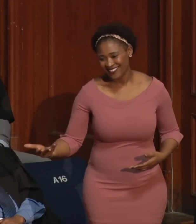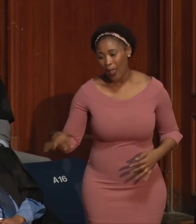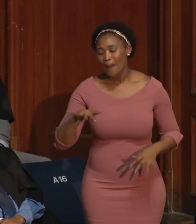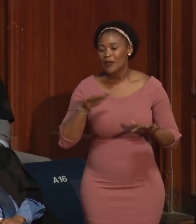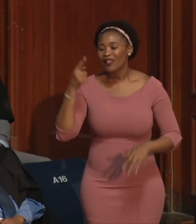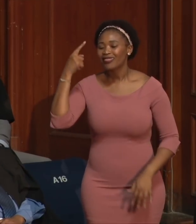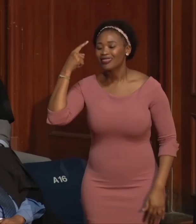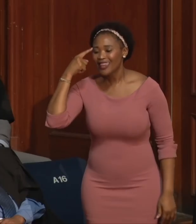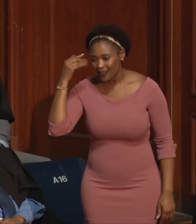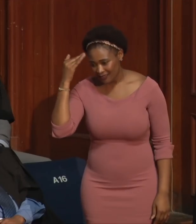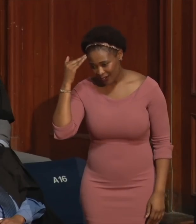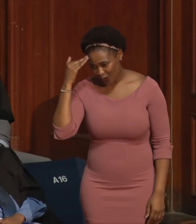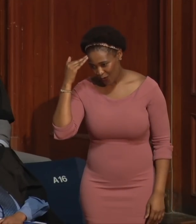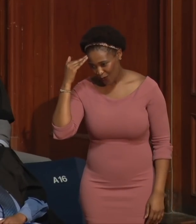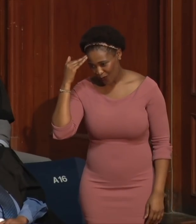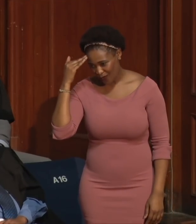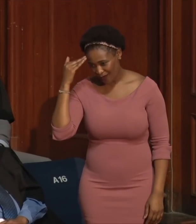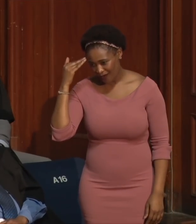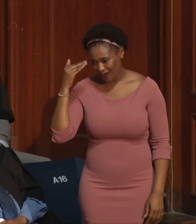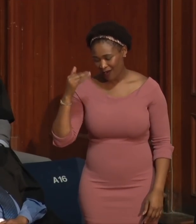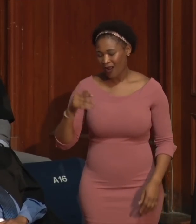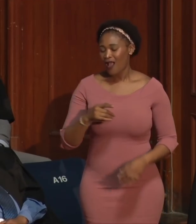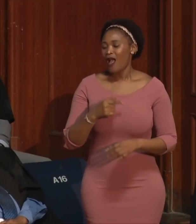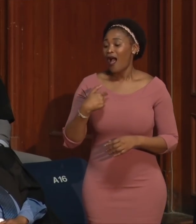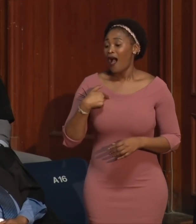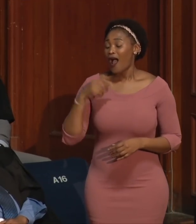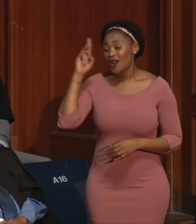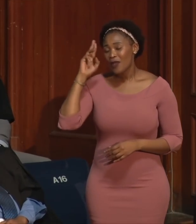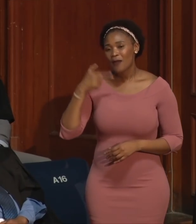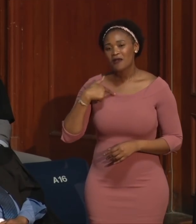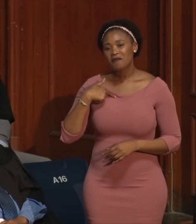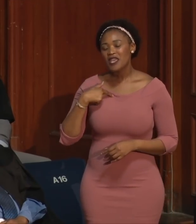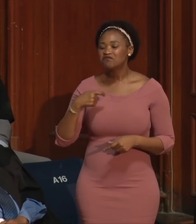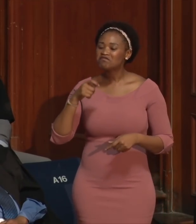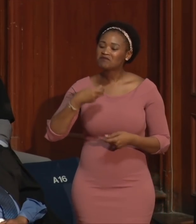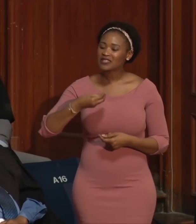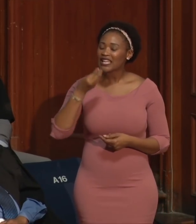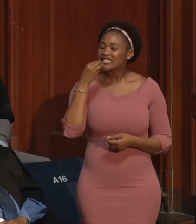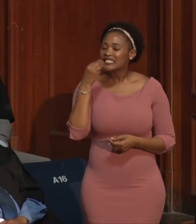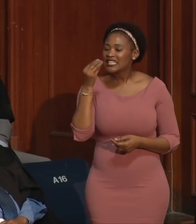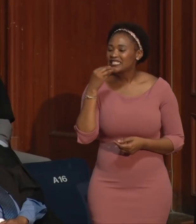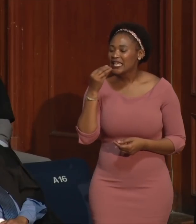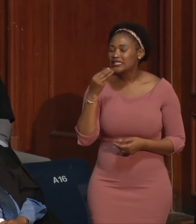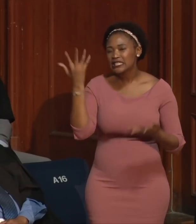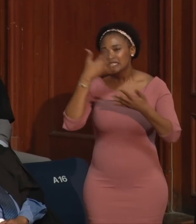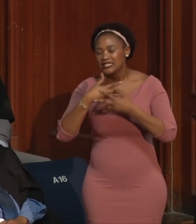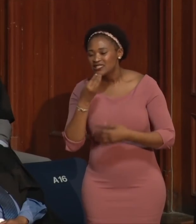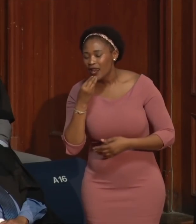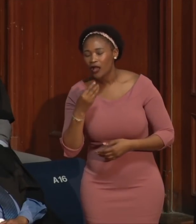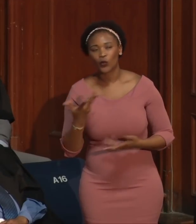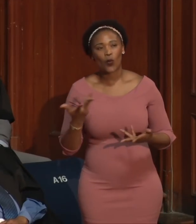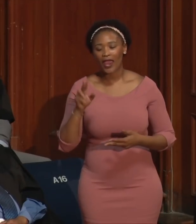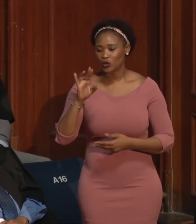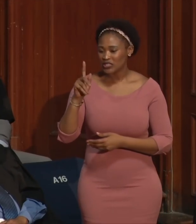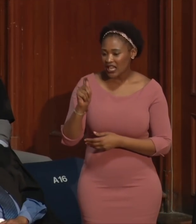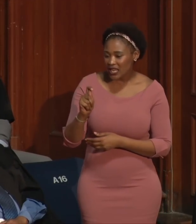in this lifetime and were just making that work. And I remember having dinner with my parents during one of the school holidays at UCT. And